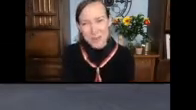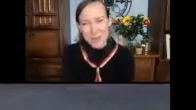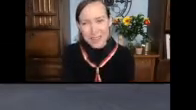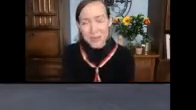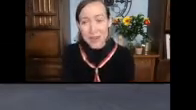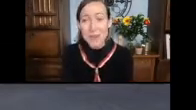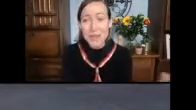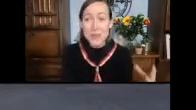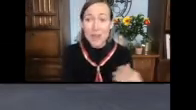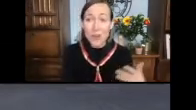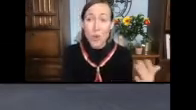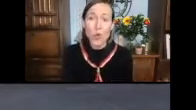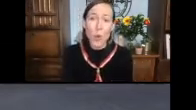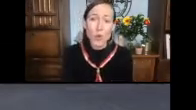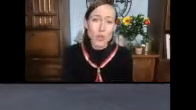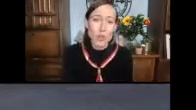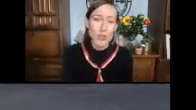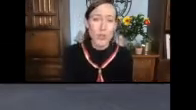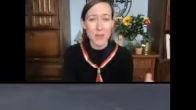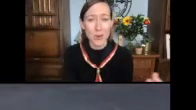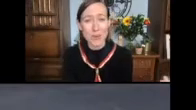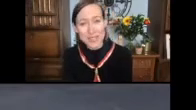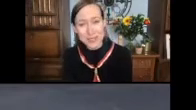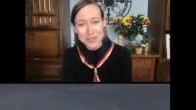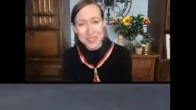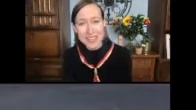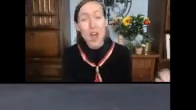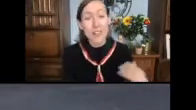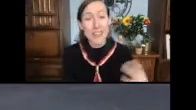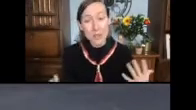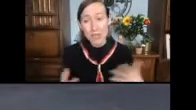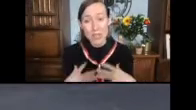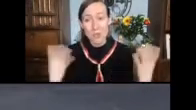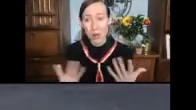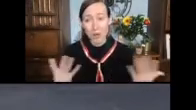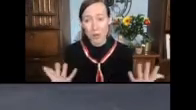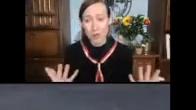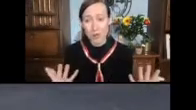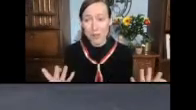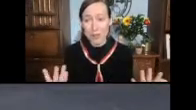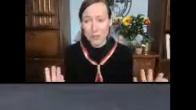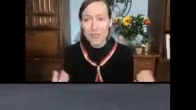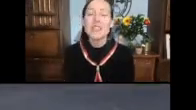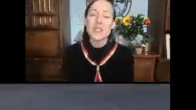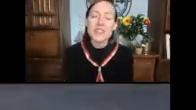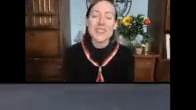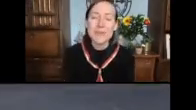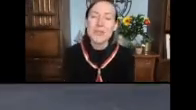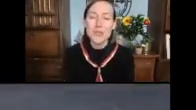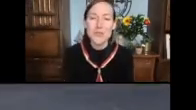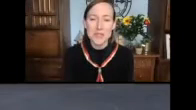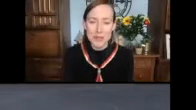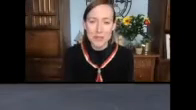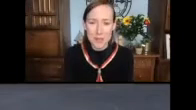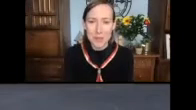really work out, right? Because we have our own cultures, we have our own history, our language is a part of who we are. So the same is